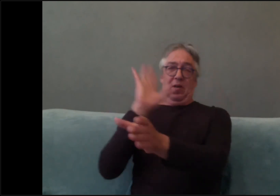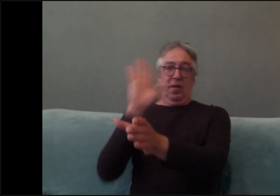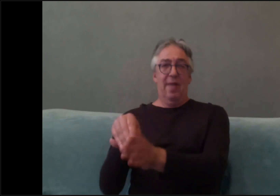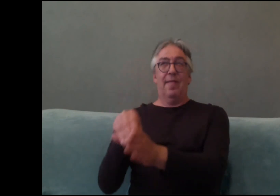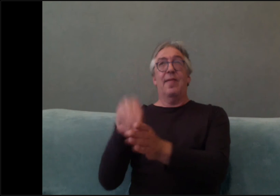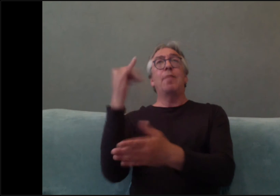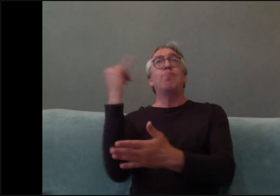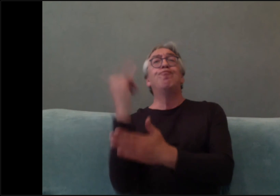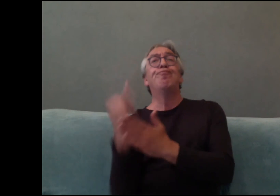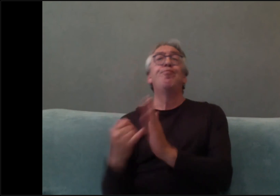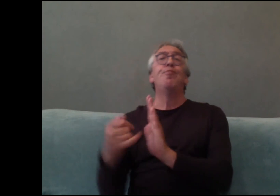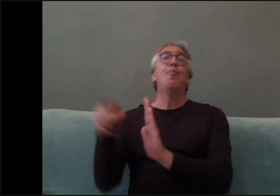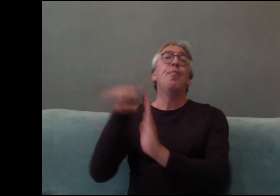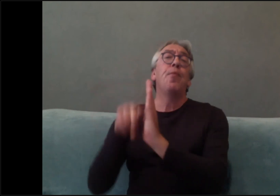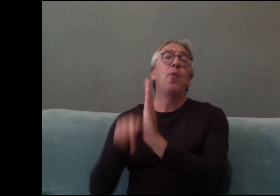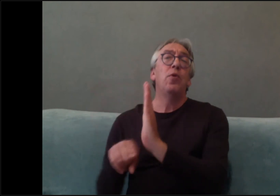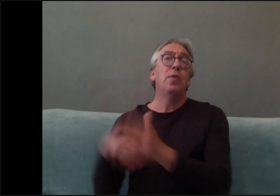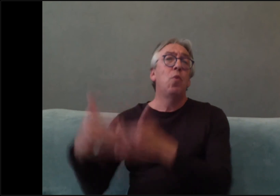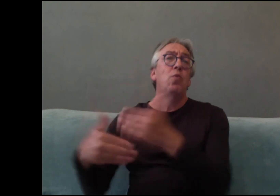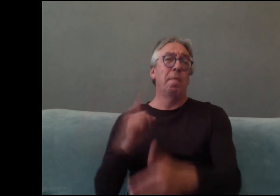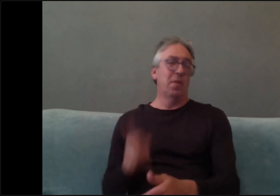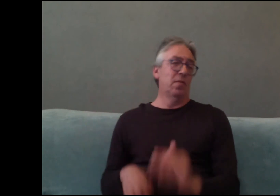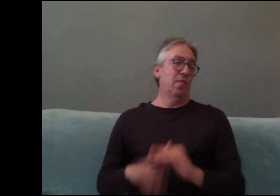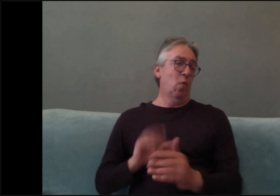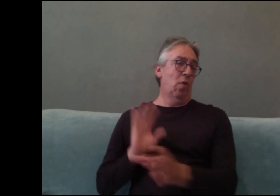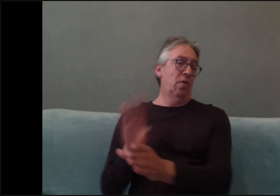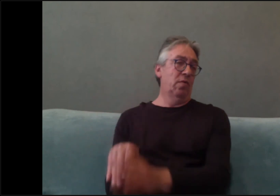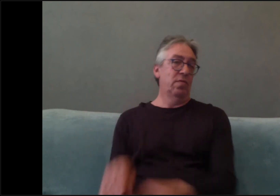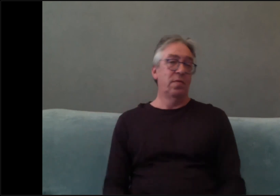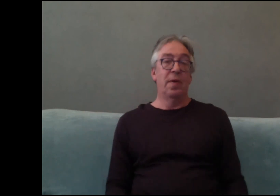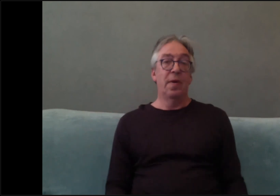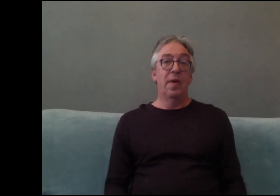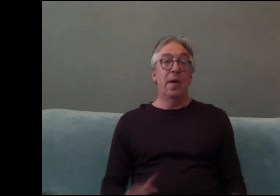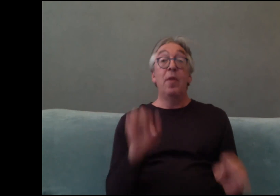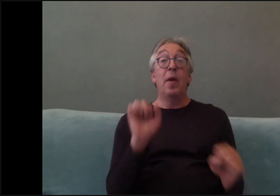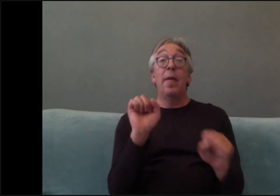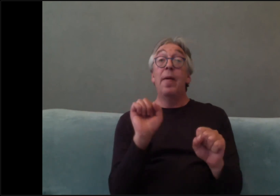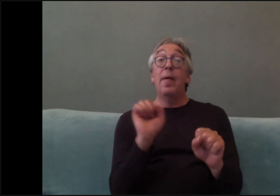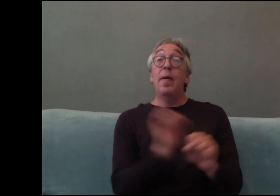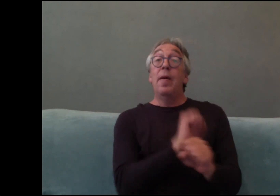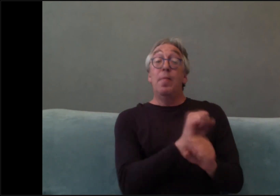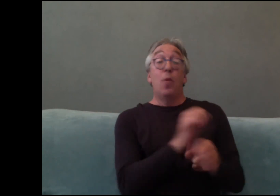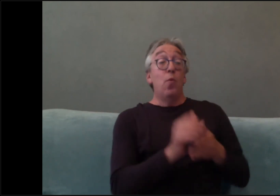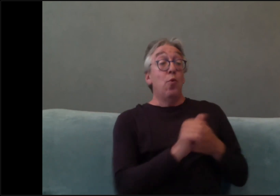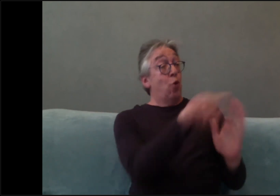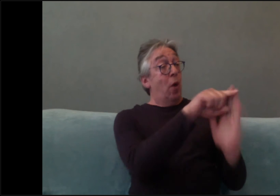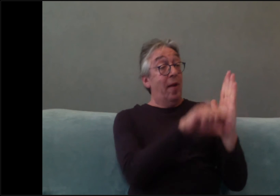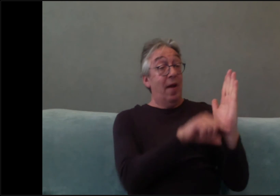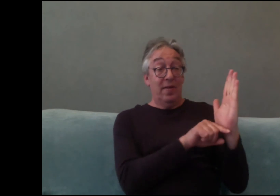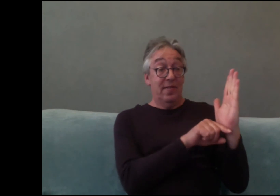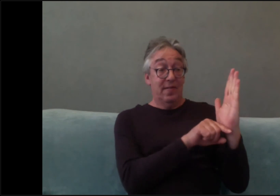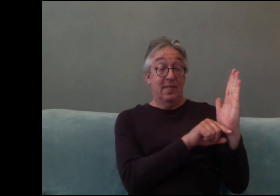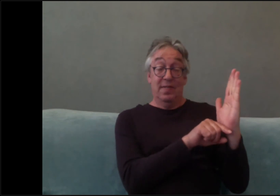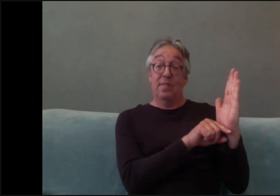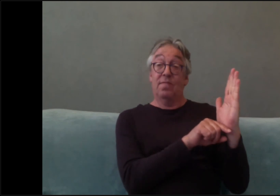also stipulated and somehow guaranteed in the employment guidelines, which give orientation as to the participation of civil